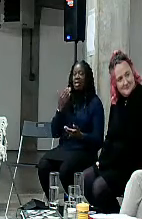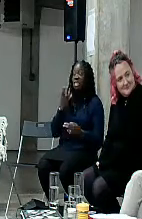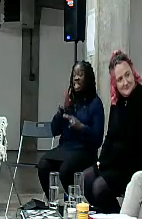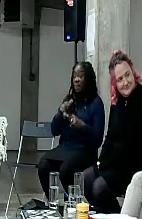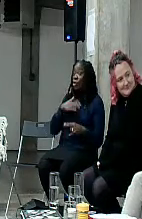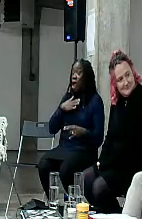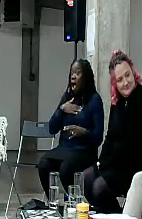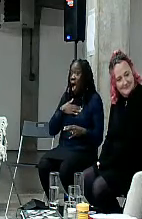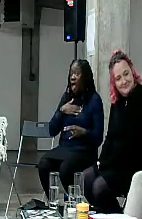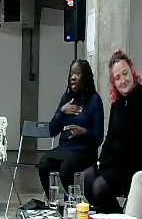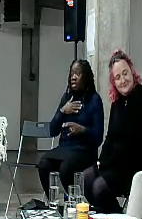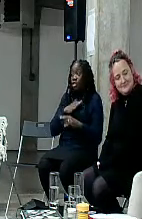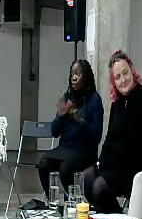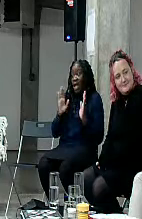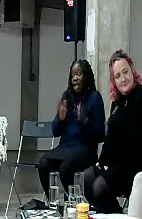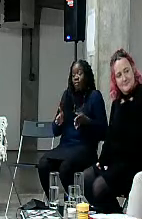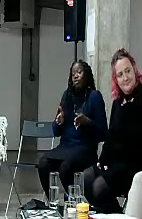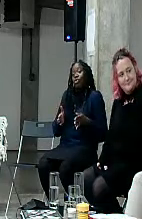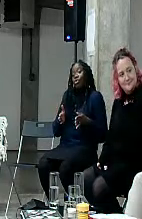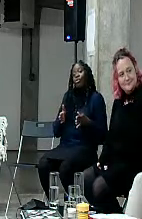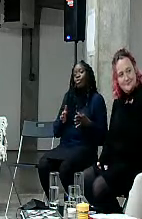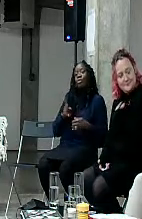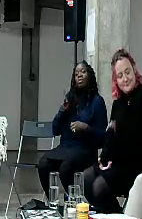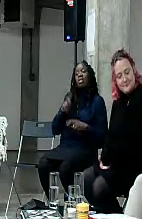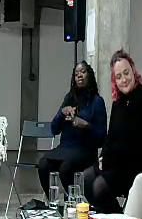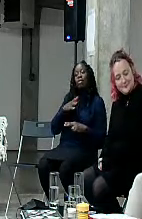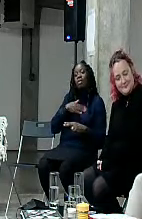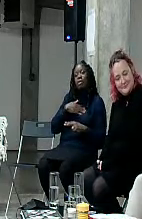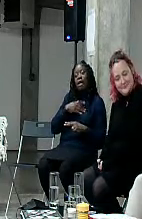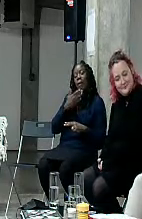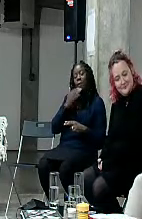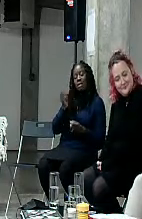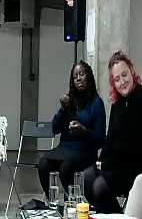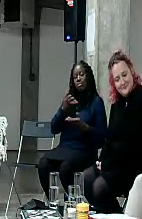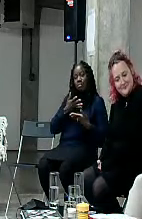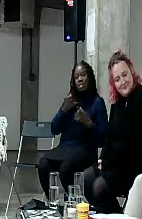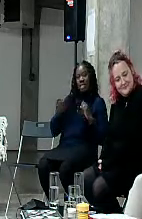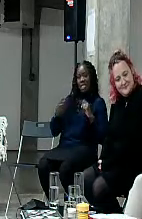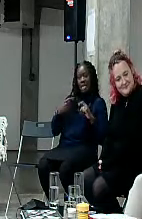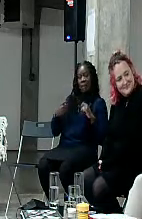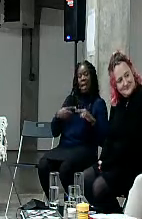people would like to. No obligation, please. And we are